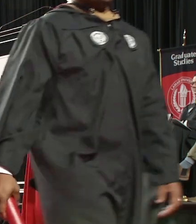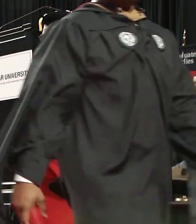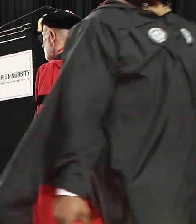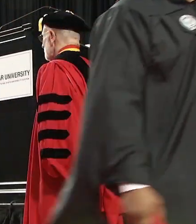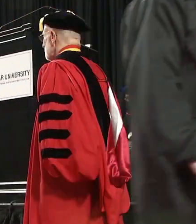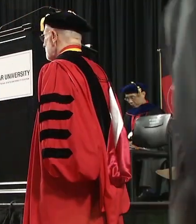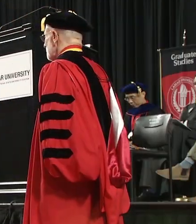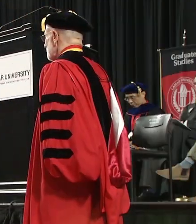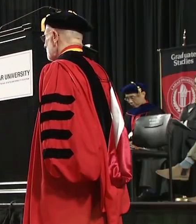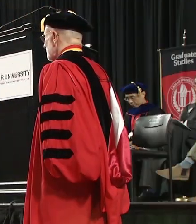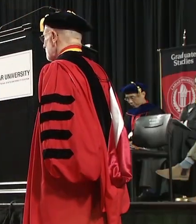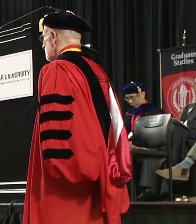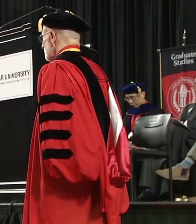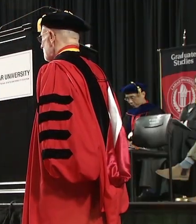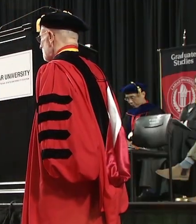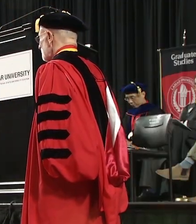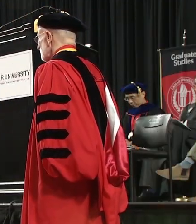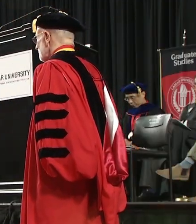Reed T. Johnson.